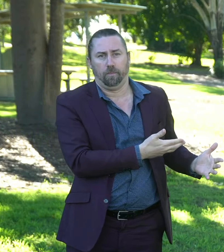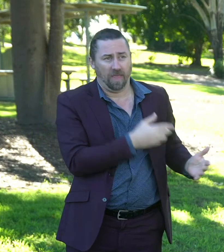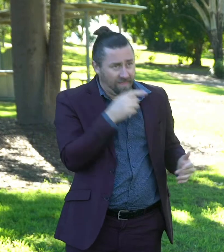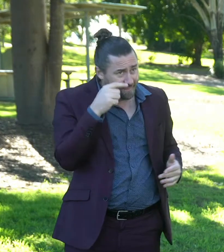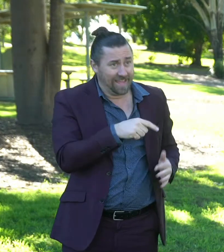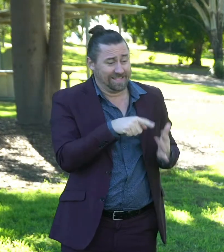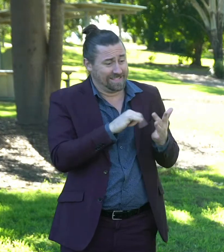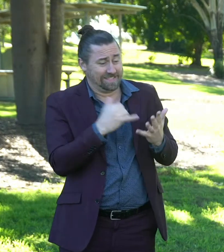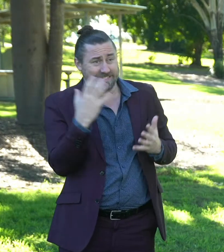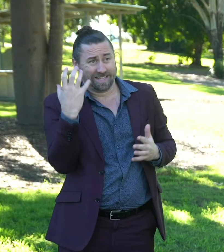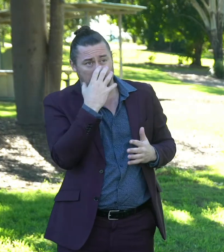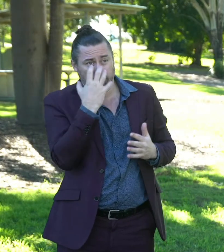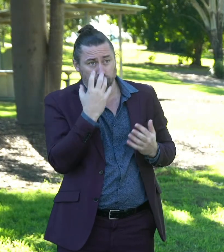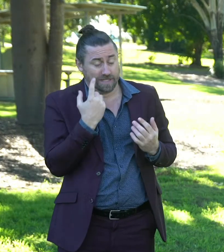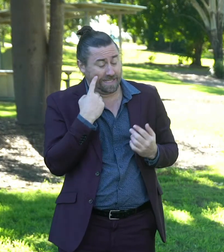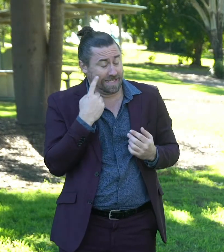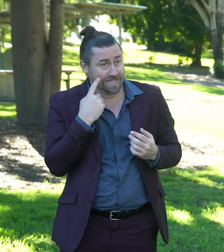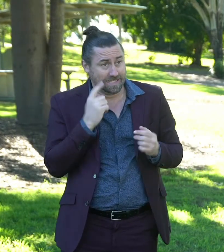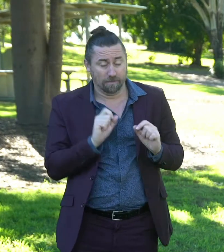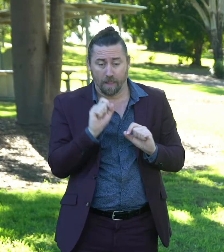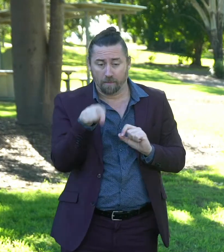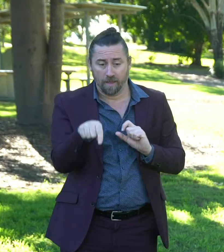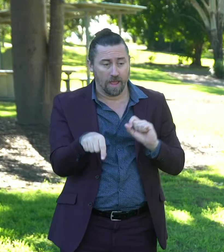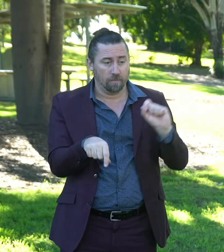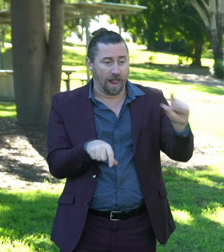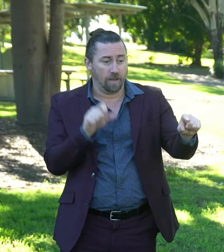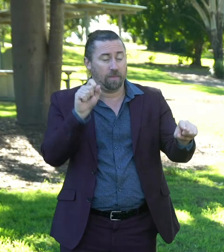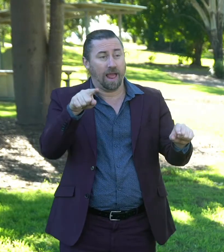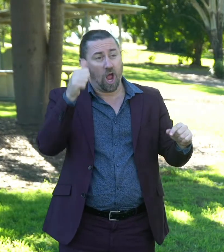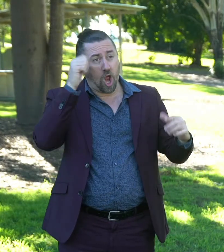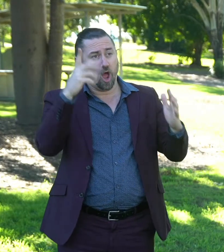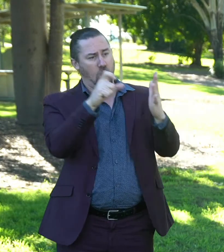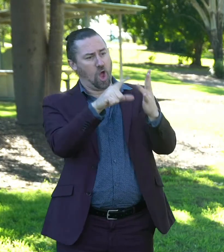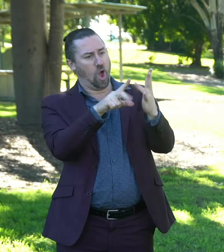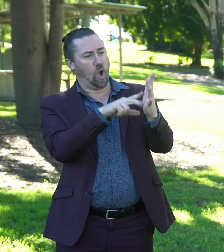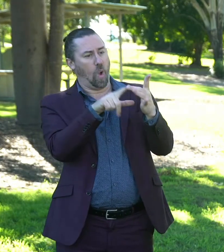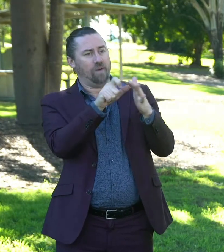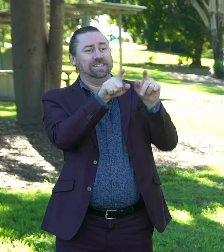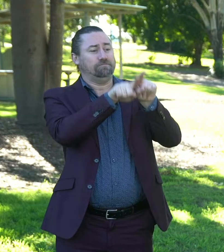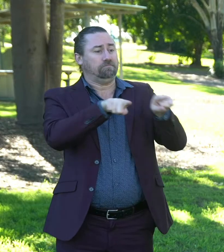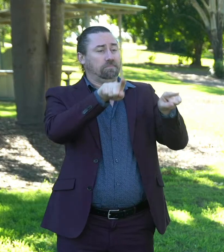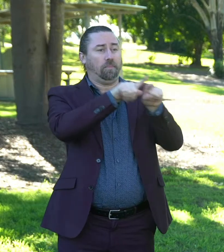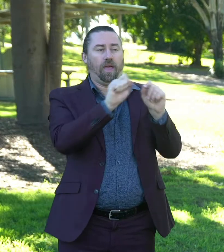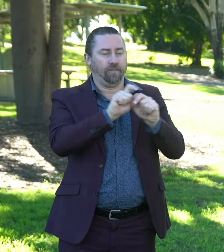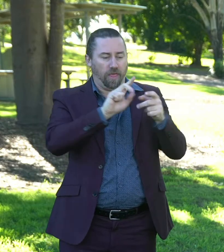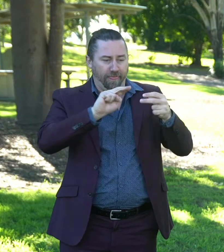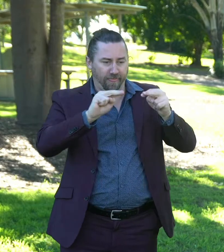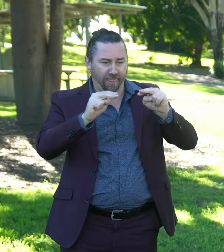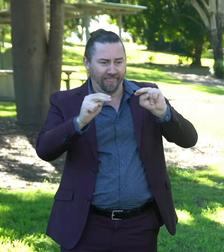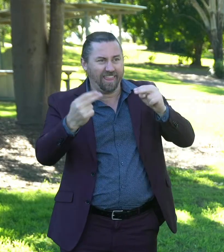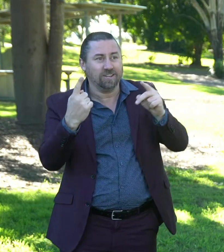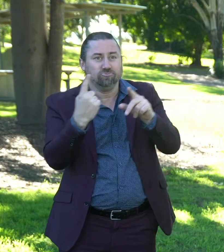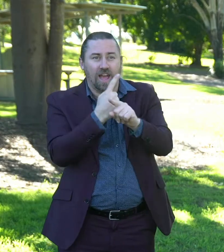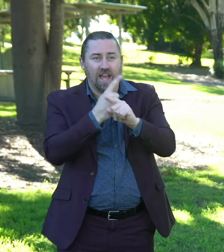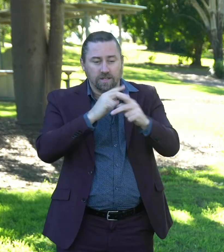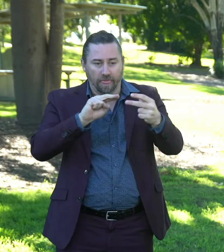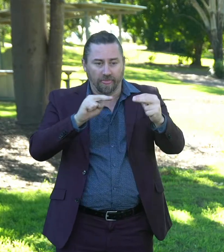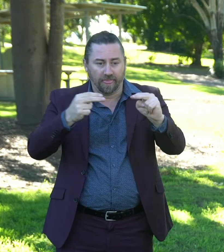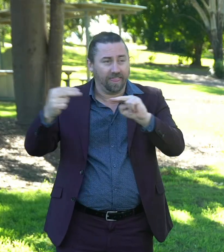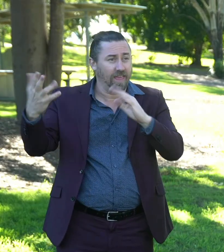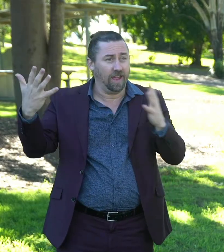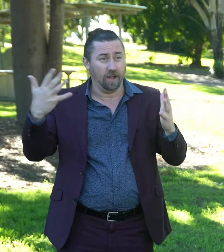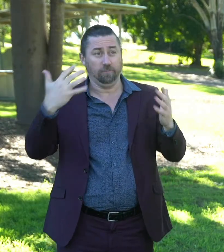strain, and as we're seeing, this strain is mutating, this COVID is mutating. We are in the midst of a world